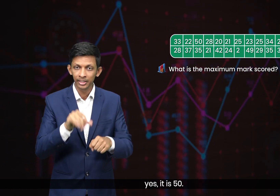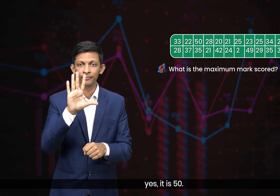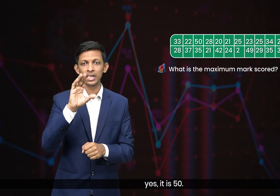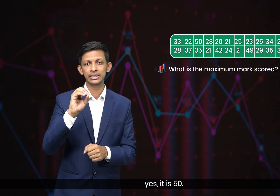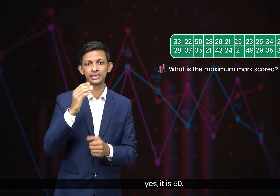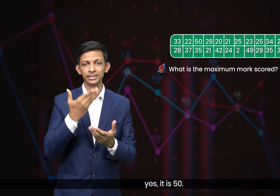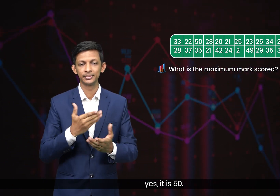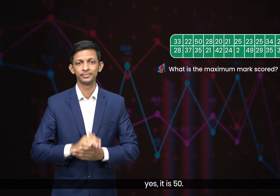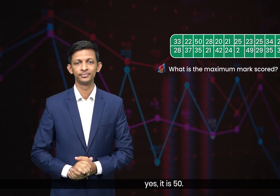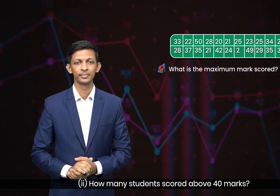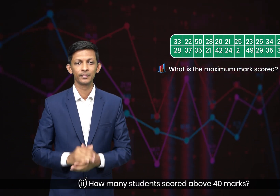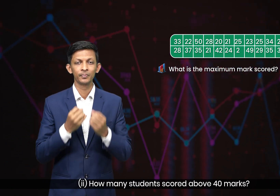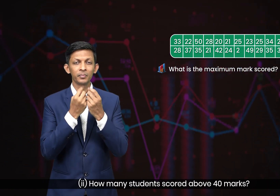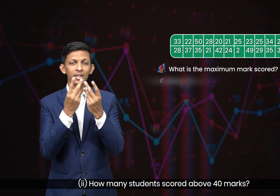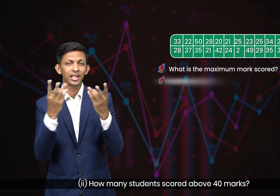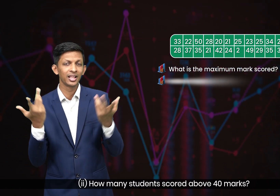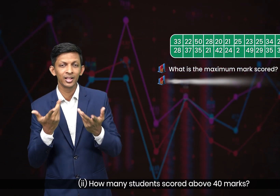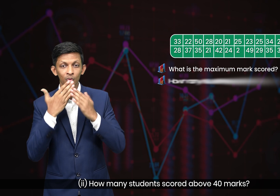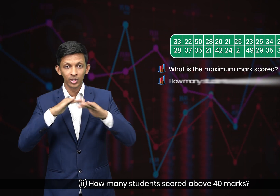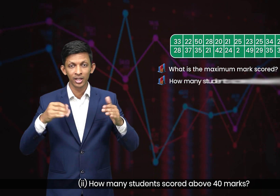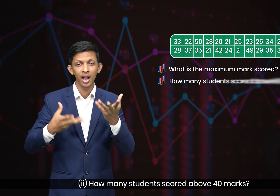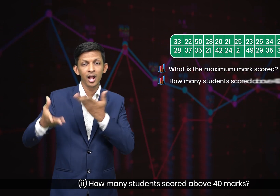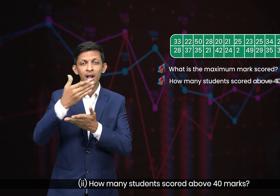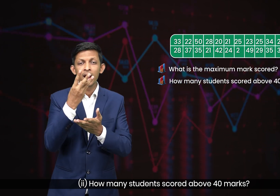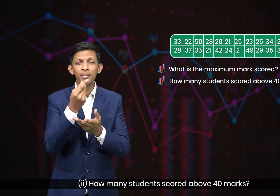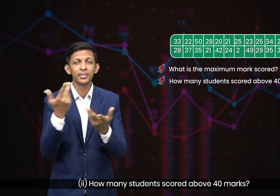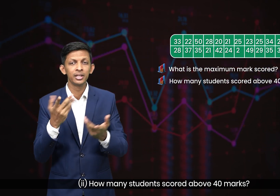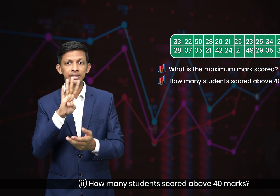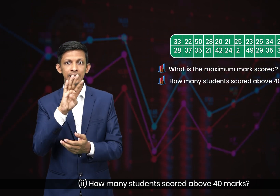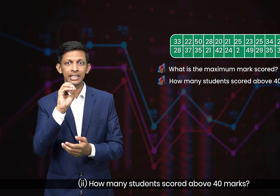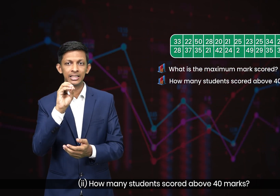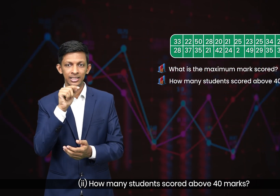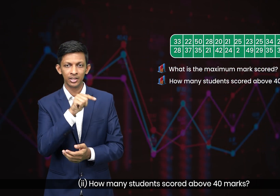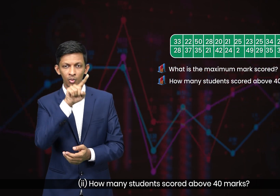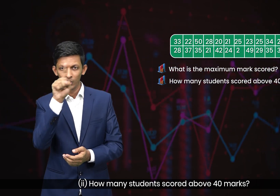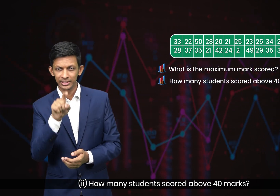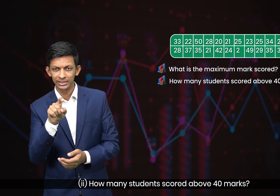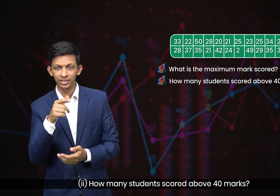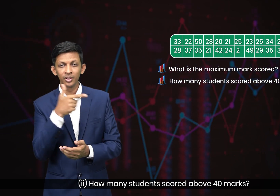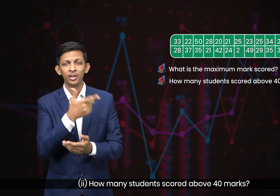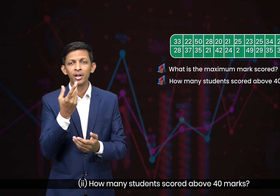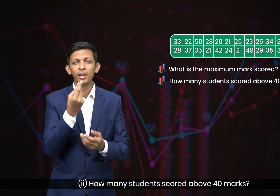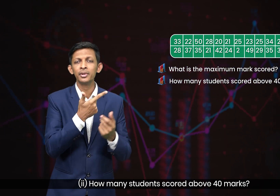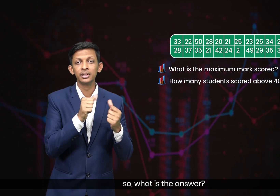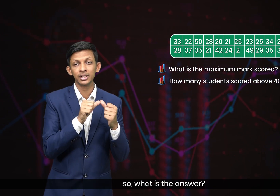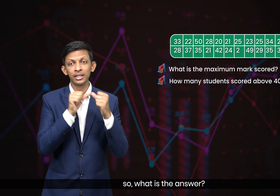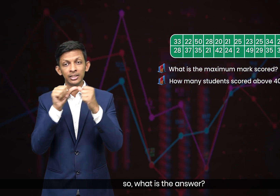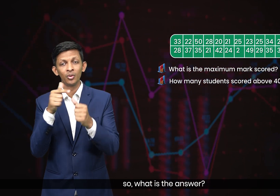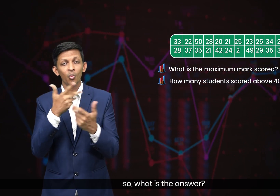Yes, it is 50. How many students scored above 40 marks? So, what is